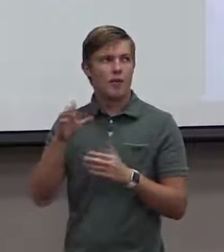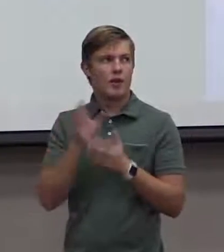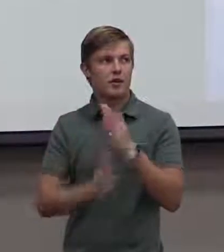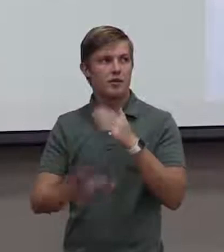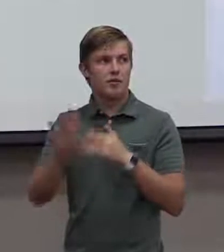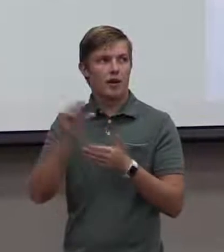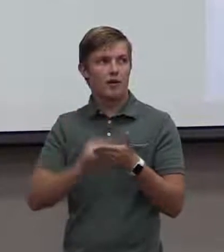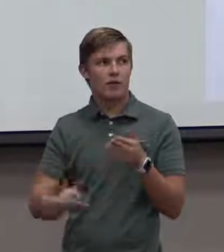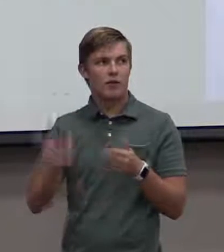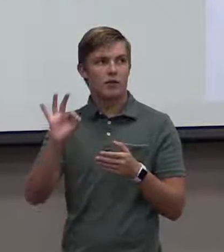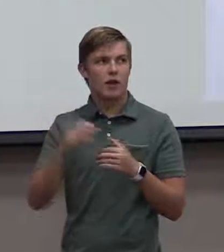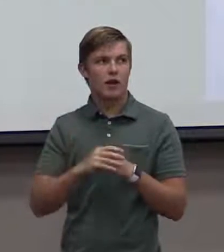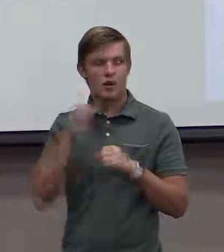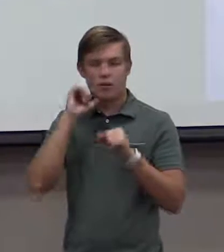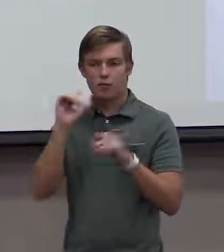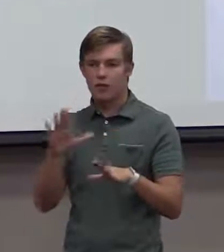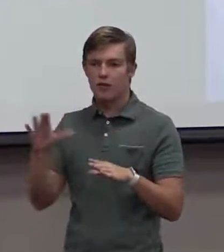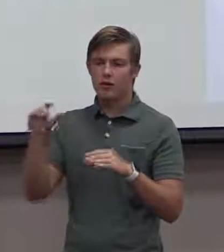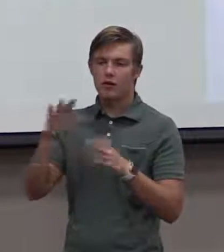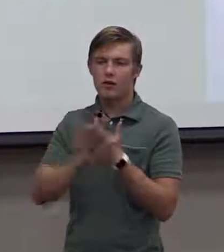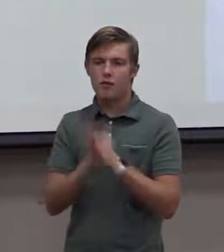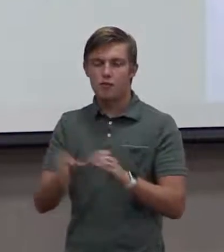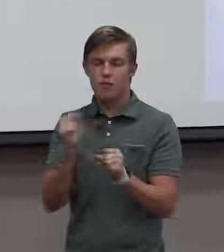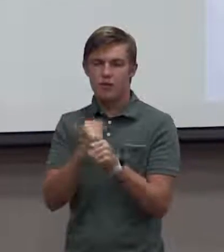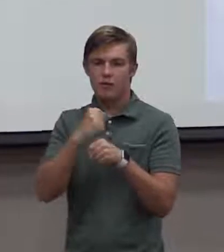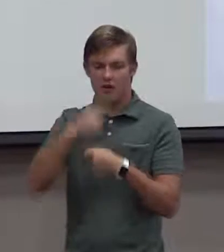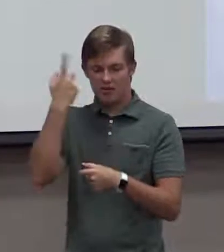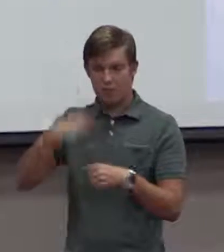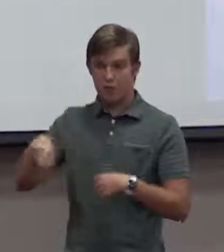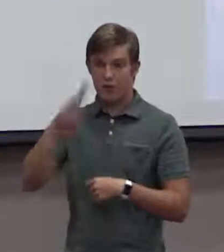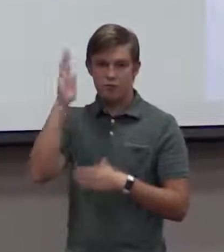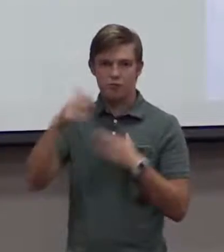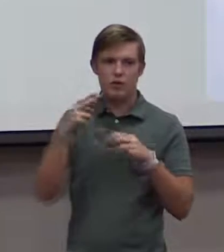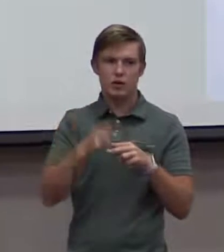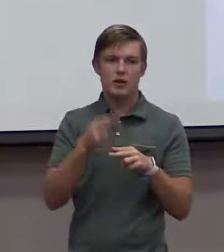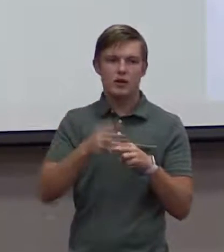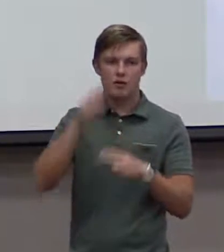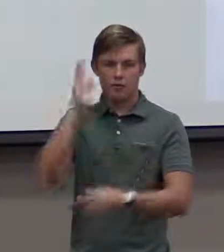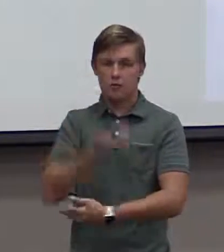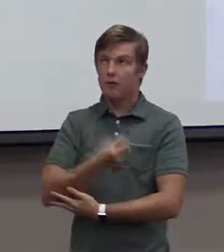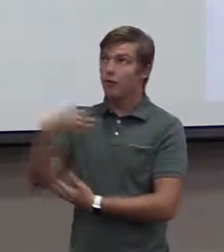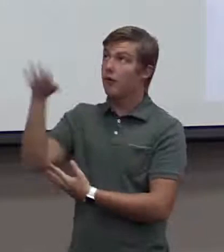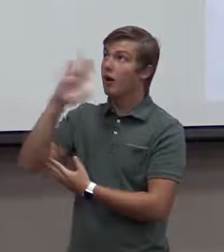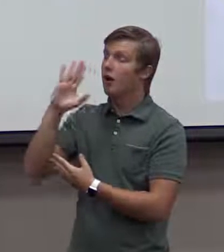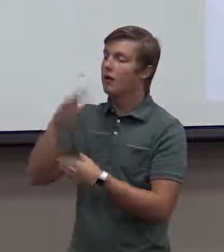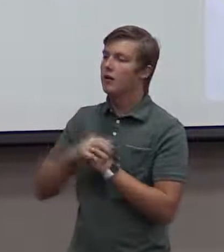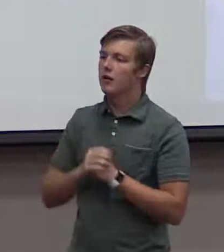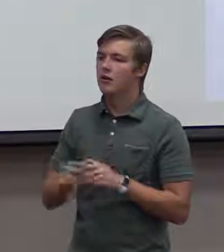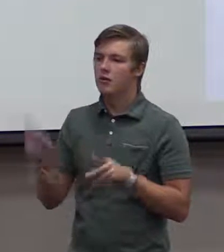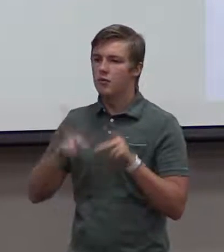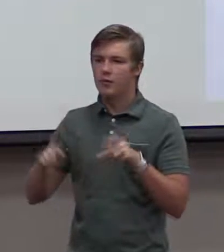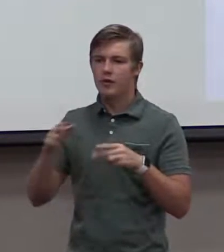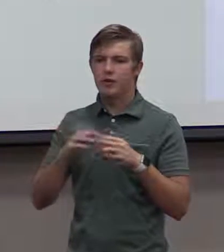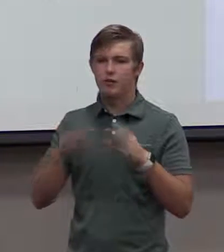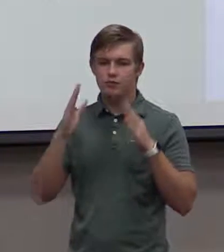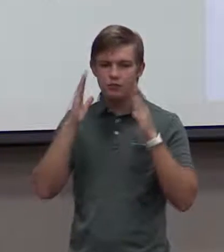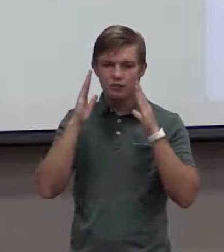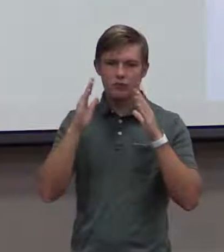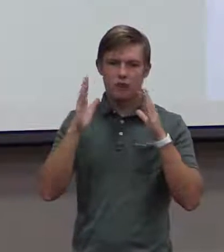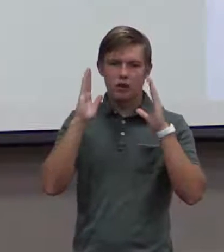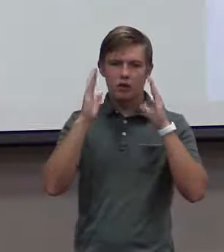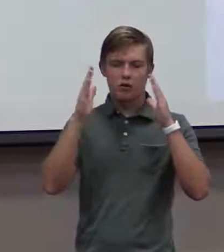the peacemakers, for they shall be called sons of God." So when people are actively looking to make peace, they join the family business of our